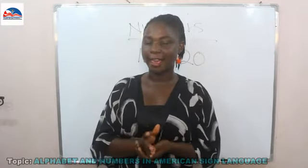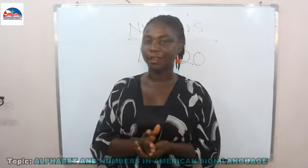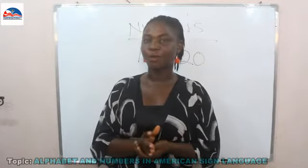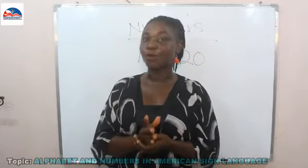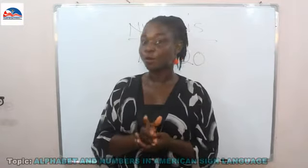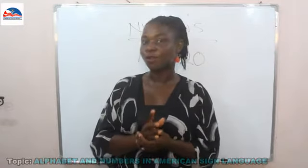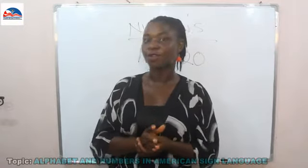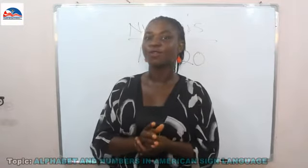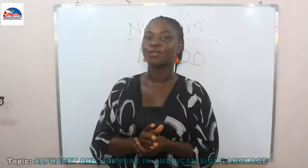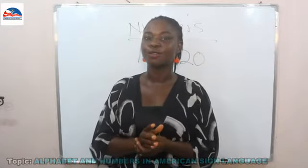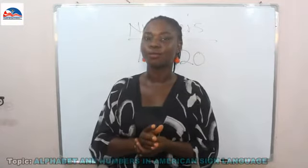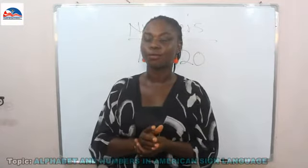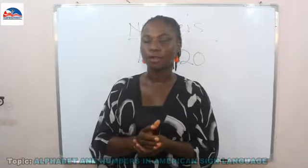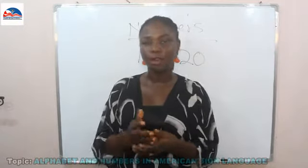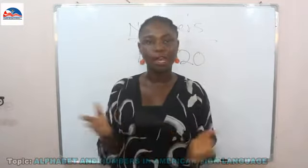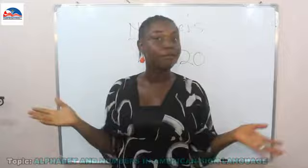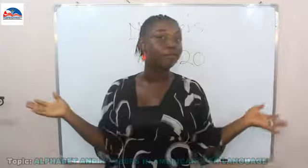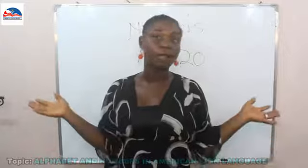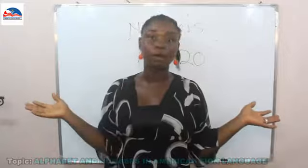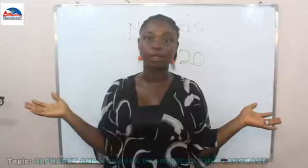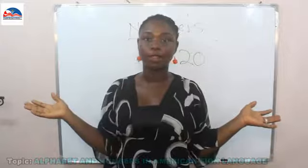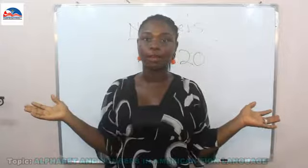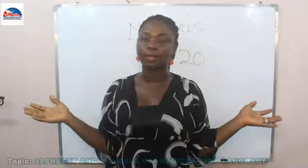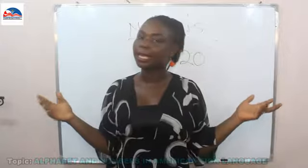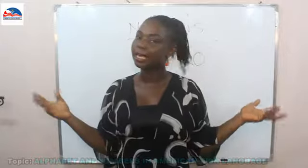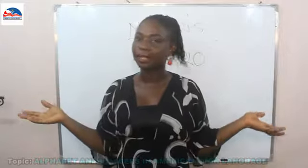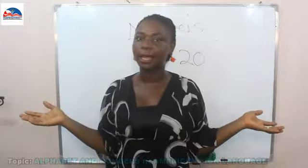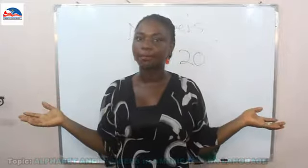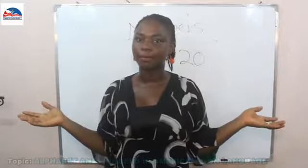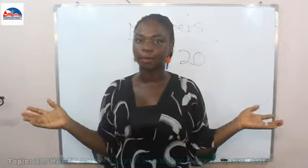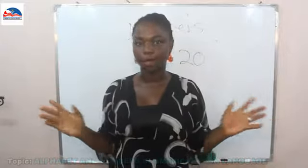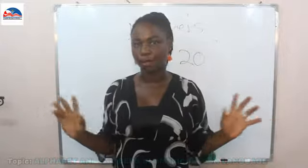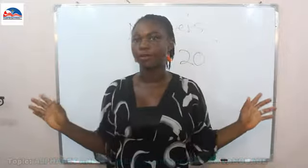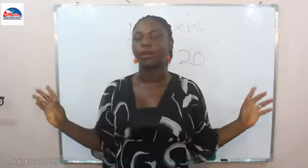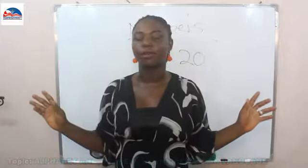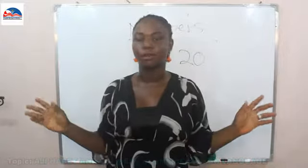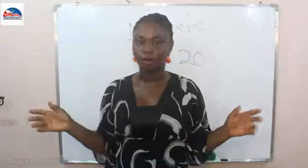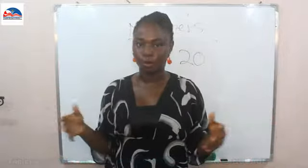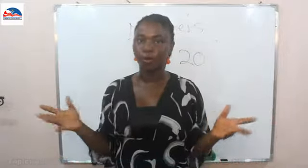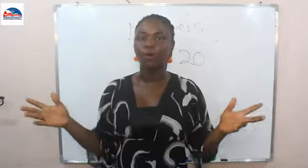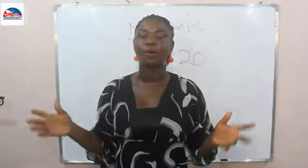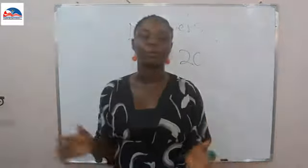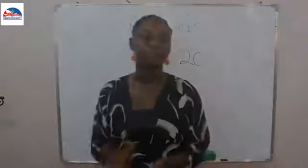and we hope to see you soon. You can visit our website anytime, anywhere. You're welcome.